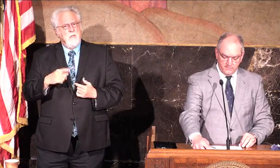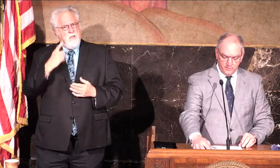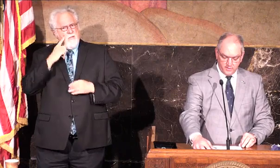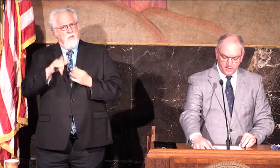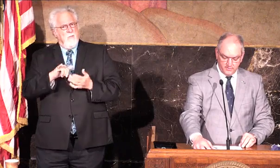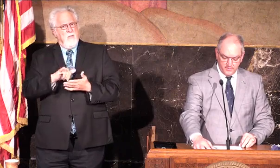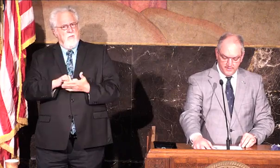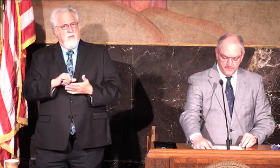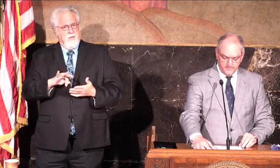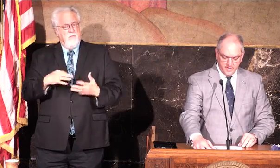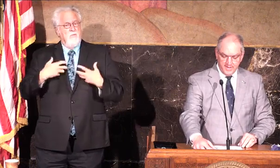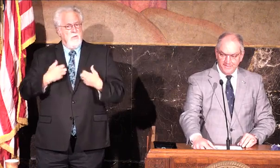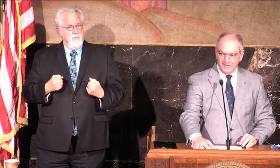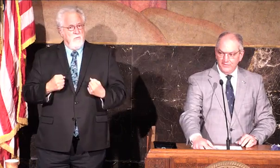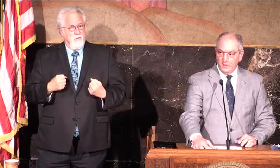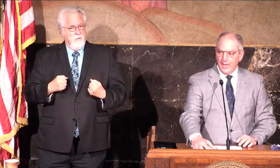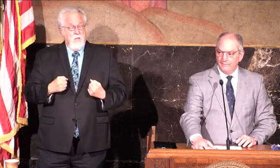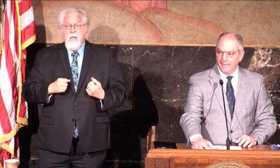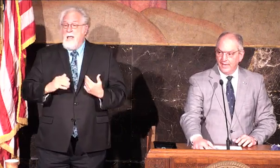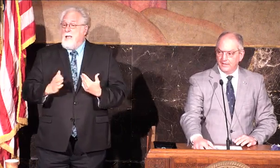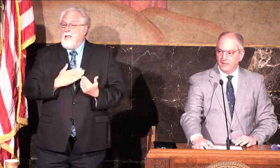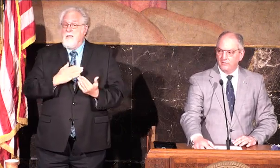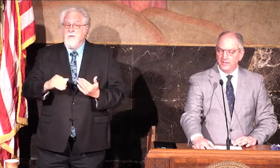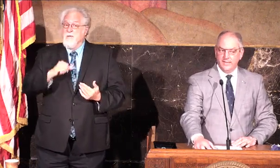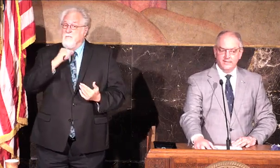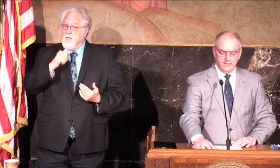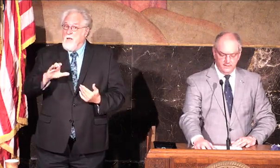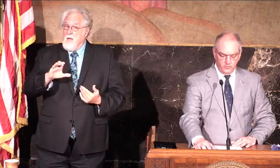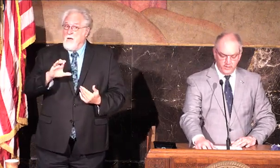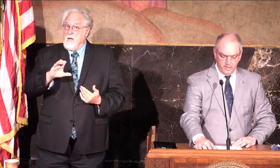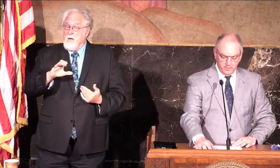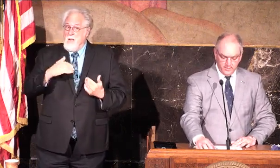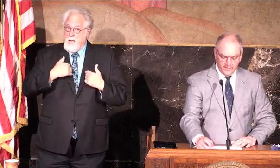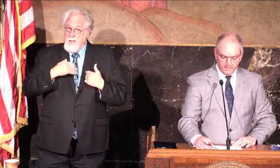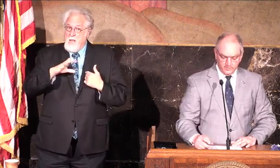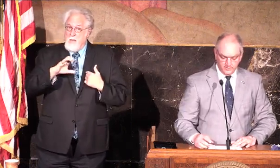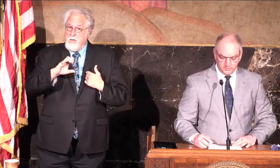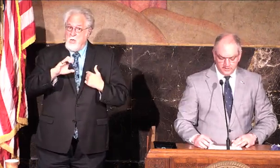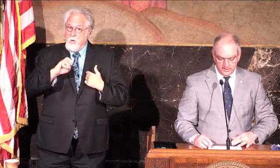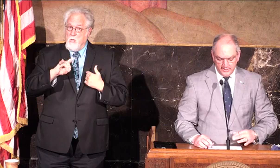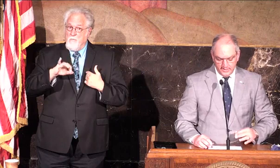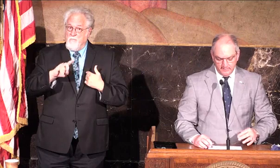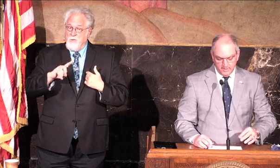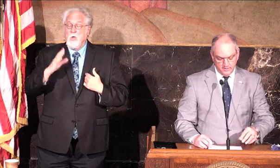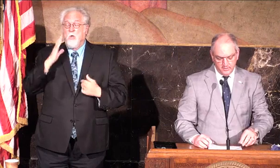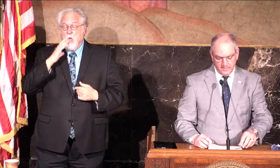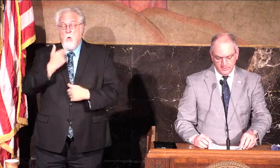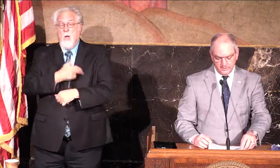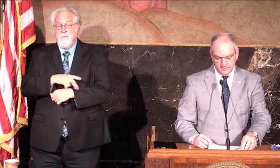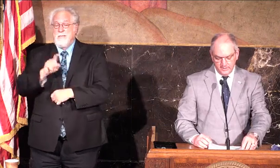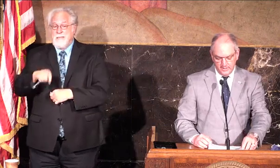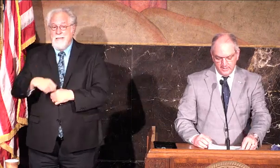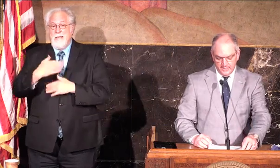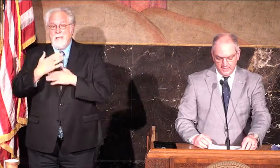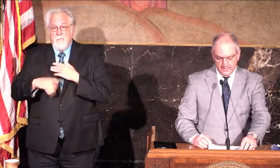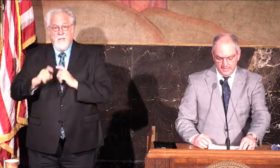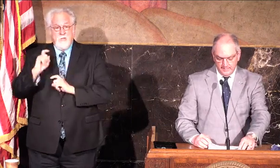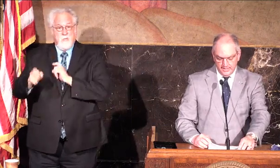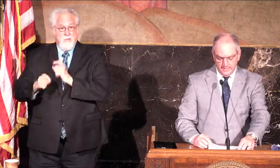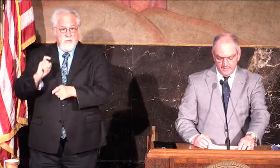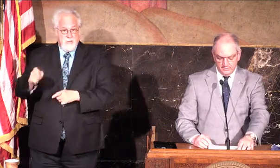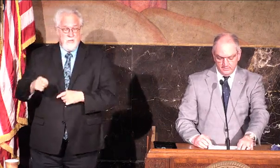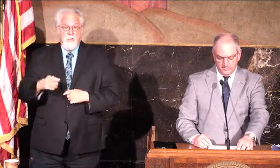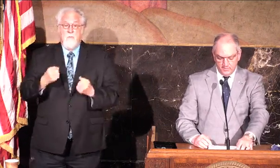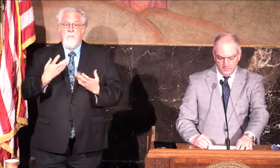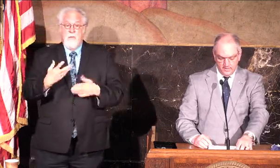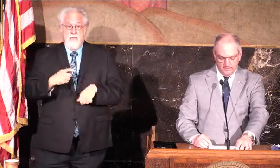that if you're recovered. Even if you haven't had COVID-19, we know that hospitals are still in need of blood donations. And in